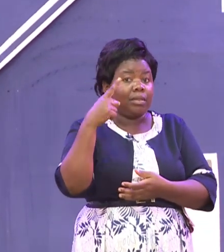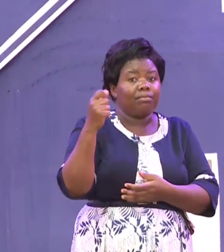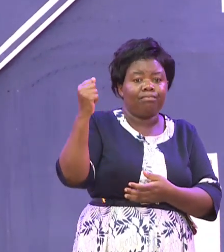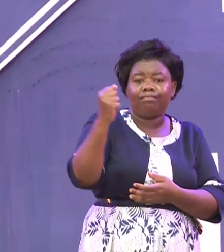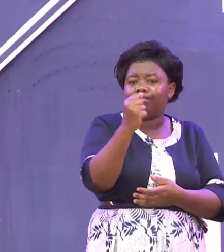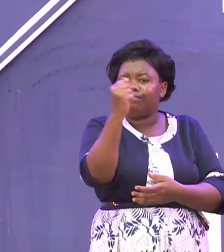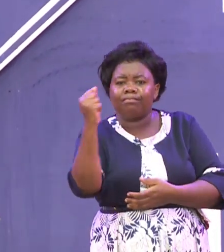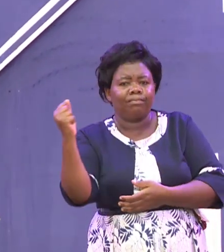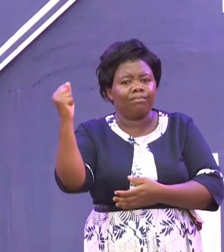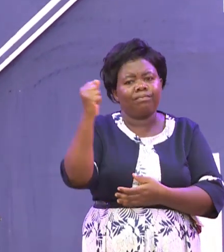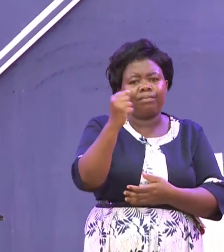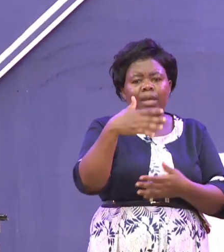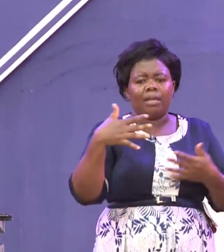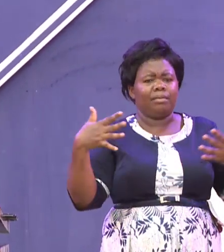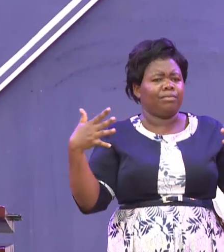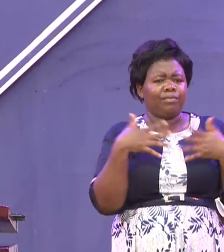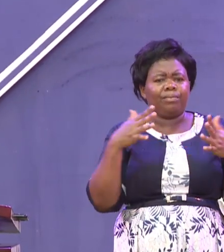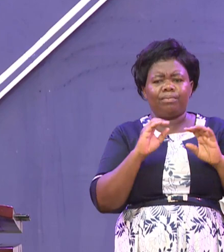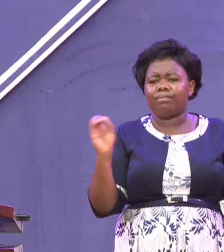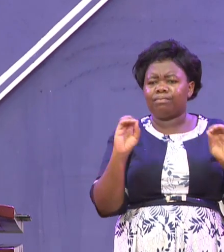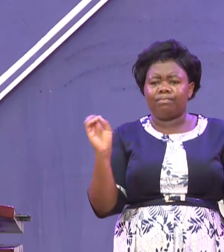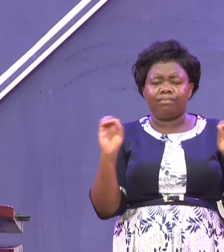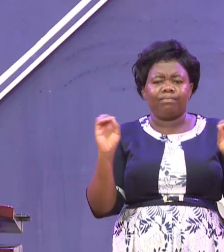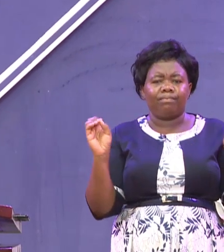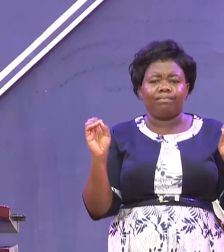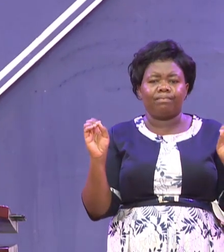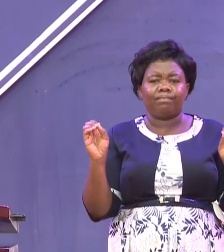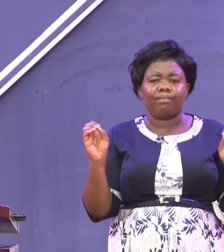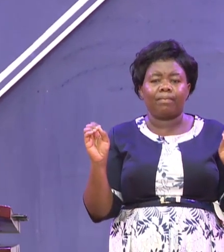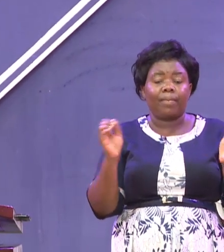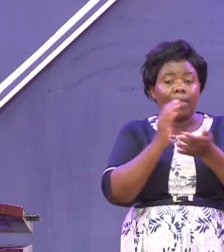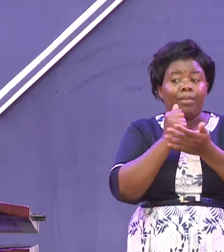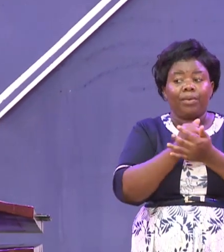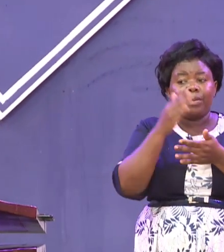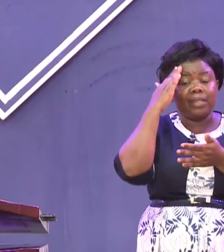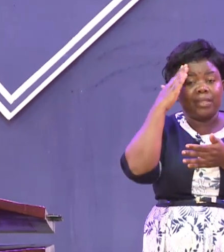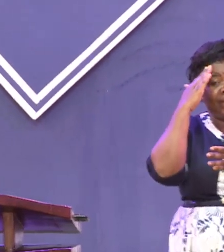God. That is the person you find walking